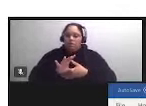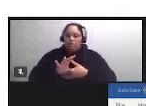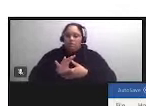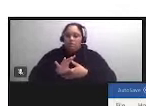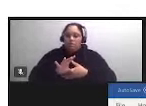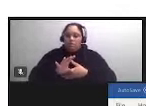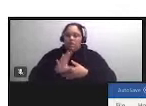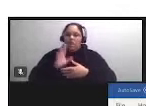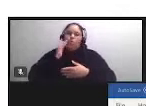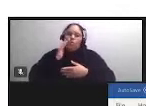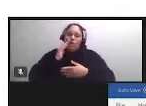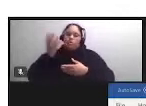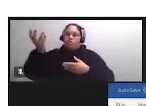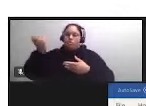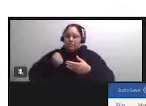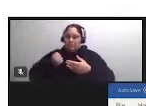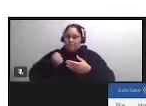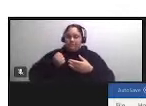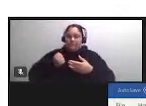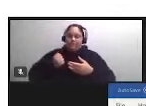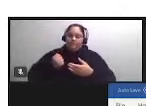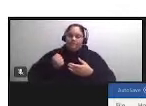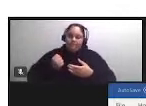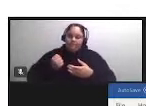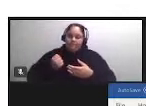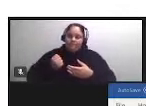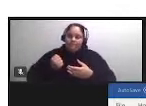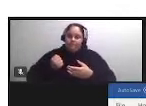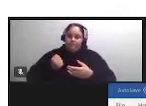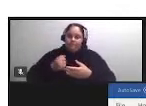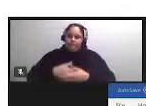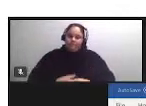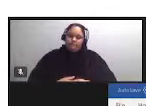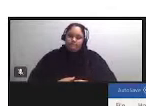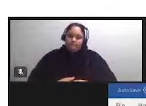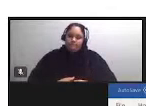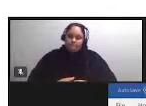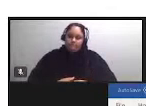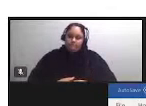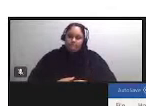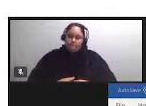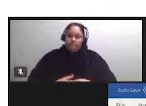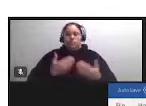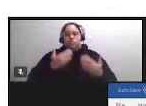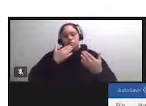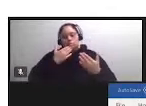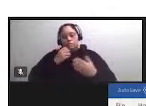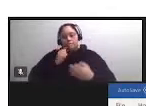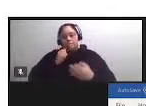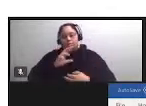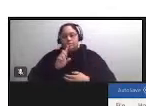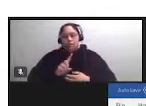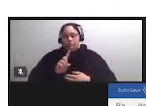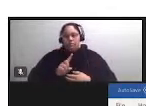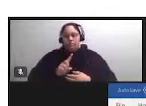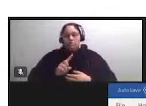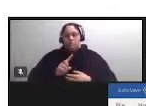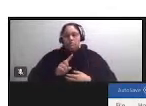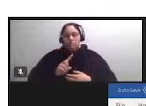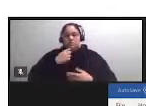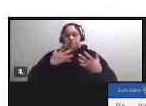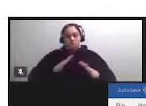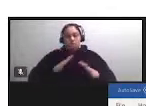submitted to me and when it was sent on to the POC membership, Chair. Thank you so much, Mr. Davids. Having said